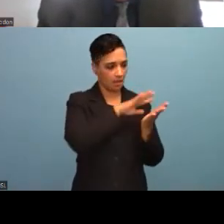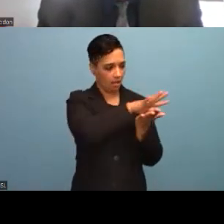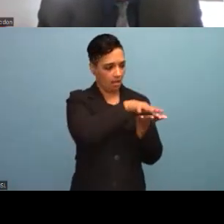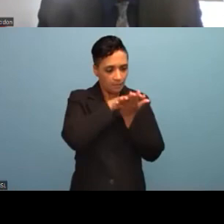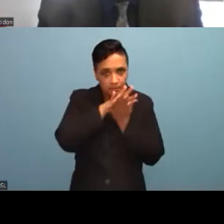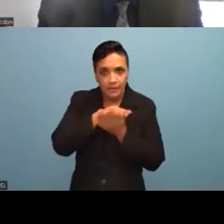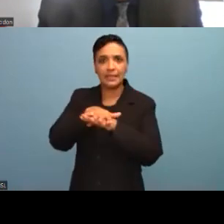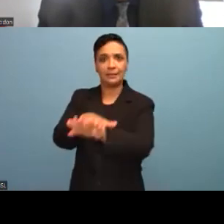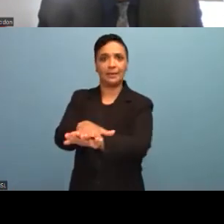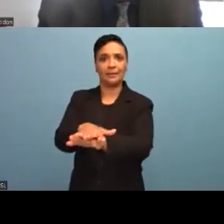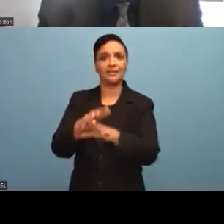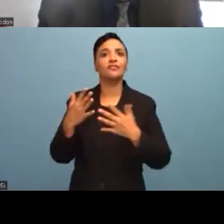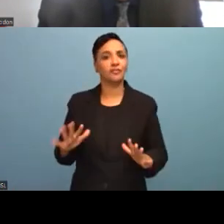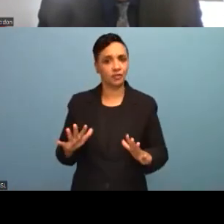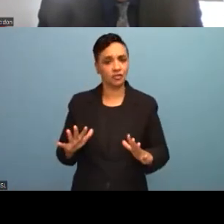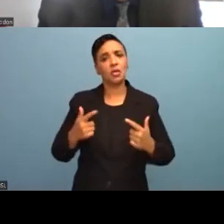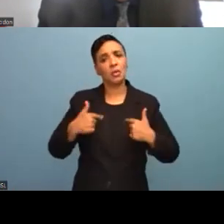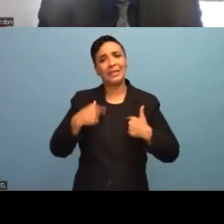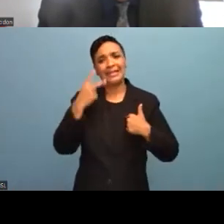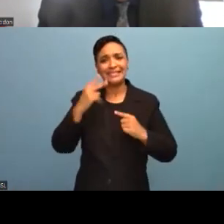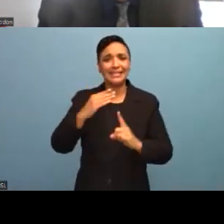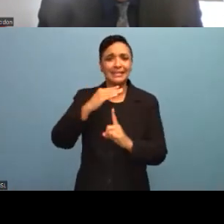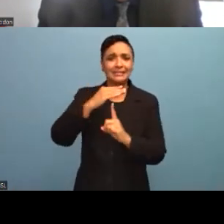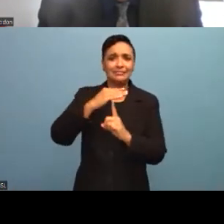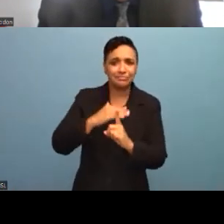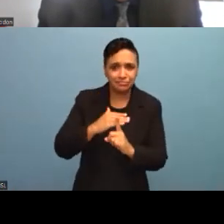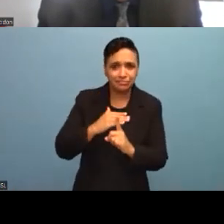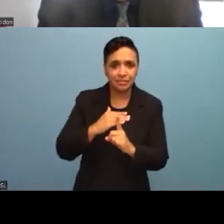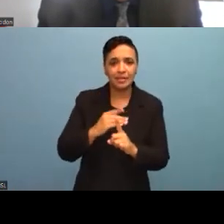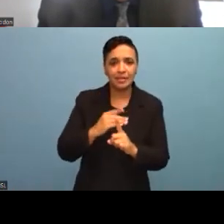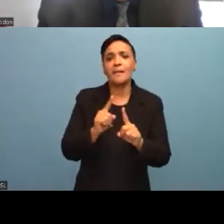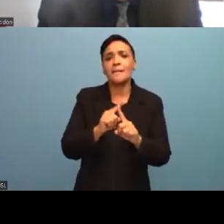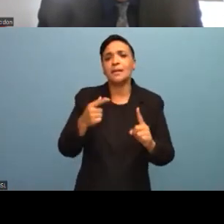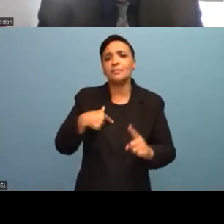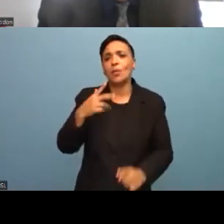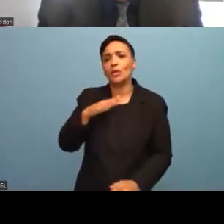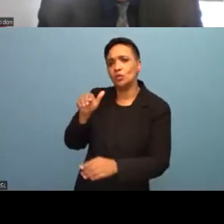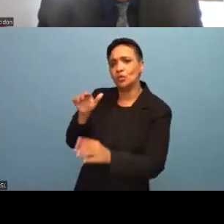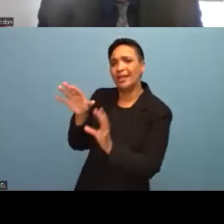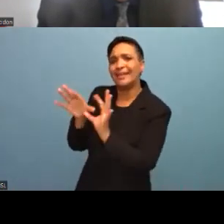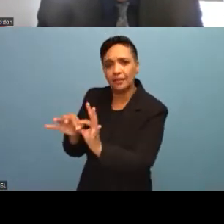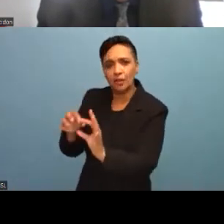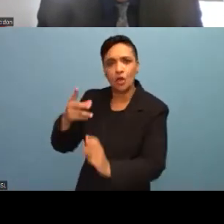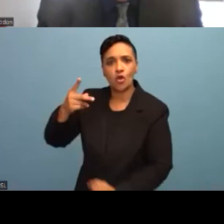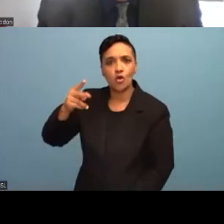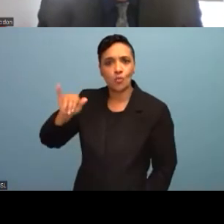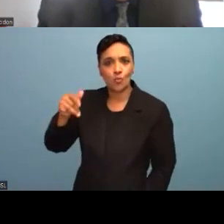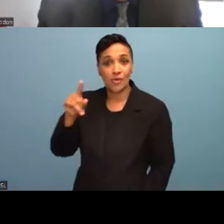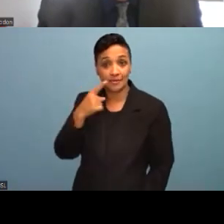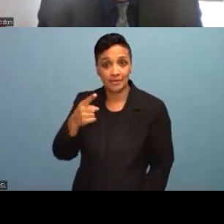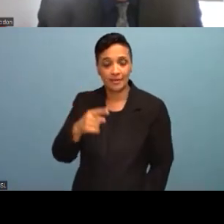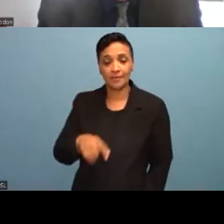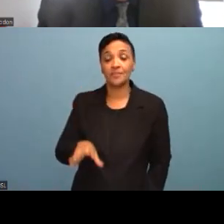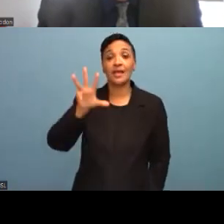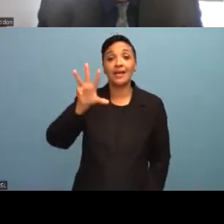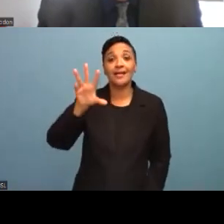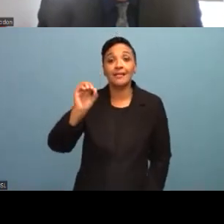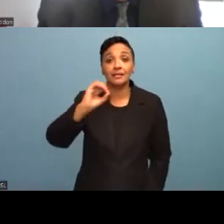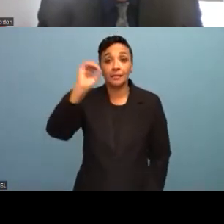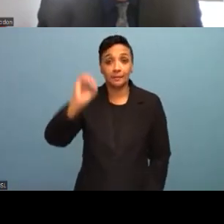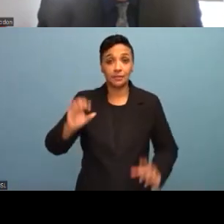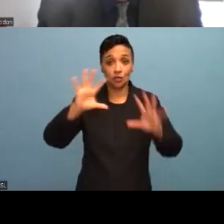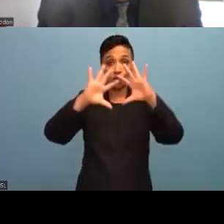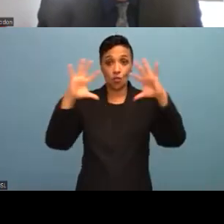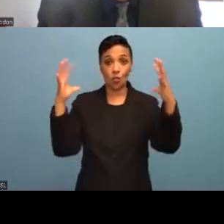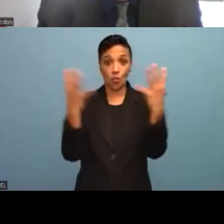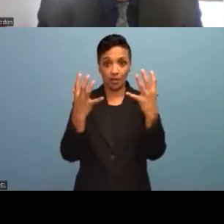are far too less. I wanted to just touch on something that Priya has said, you know, 90% of children in the world are in primary